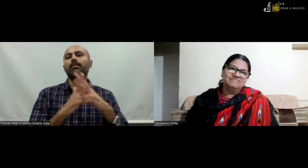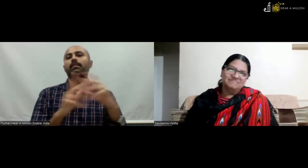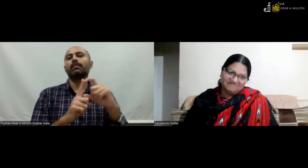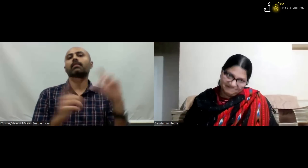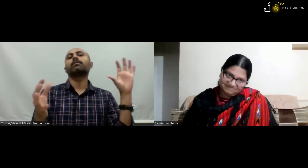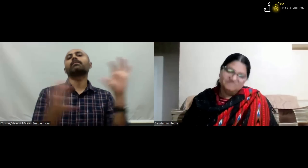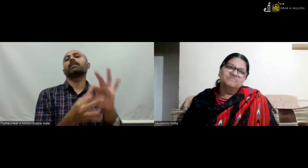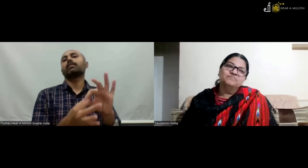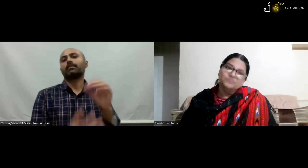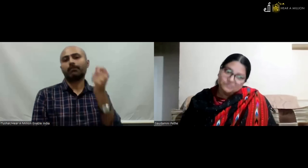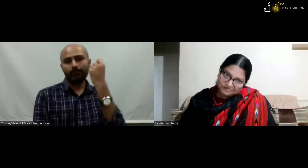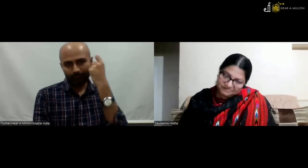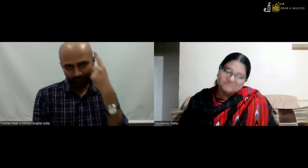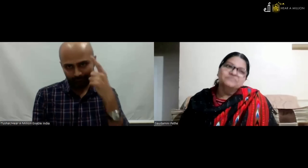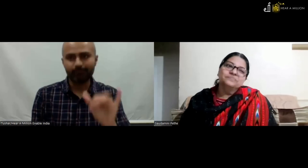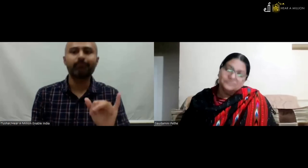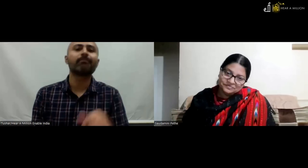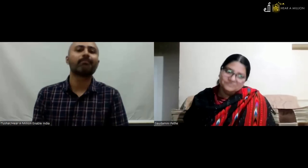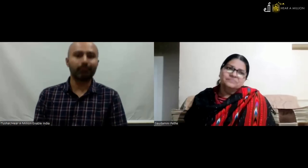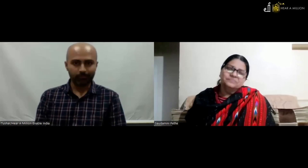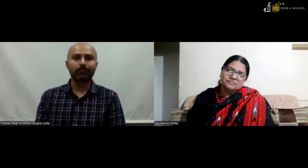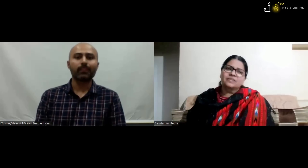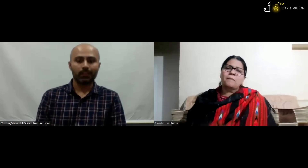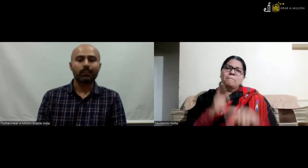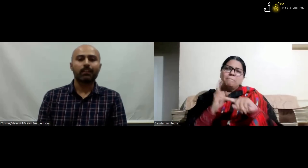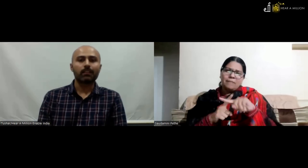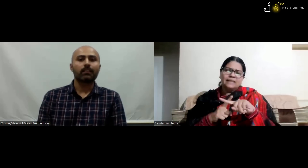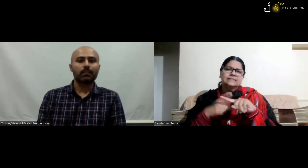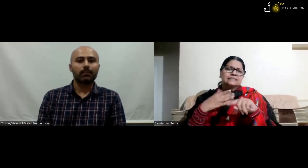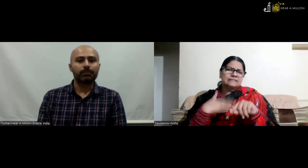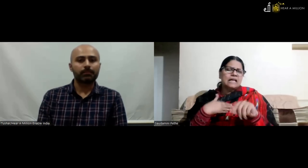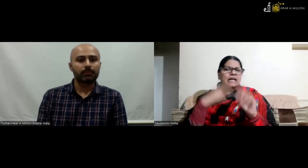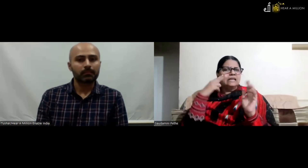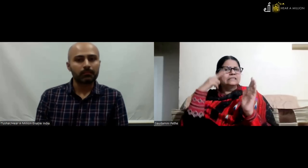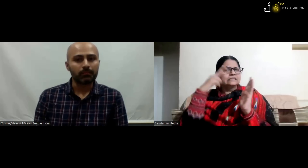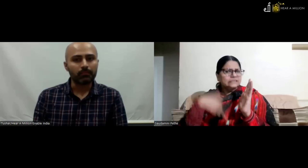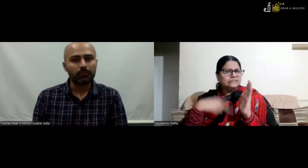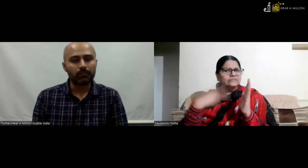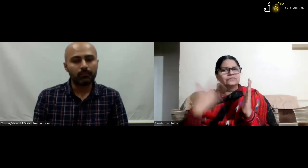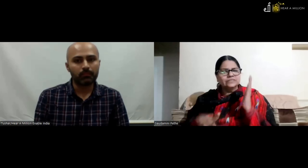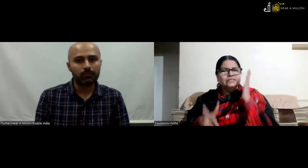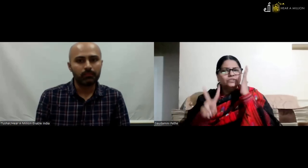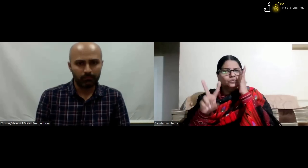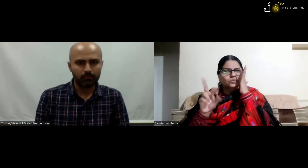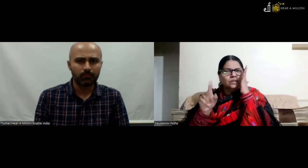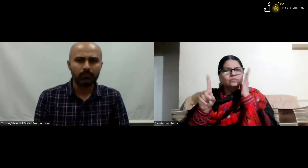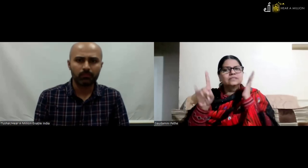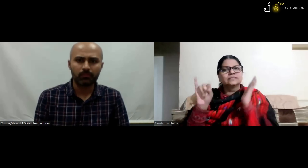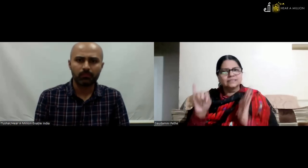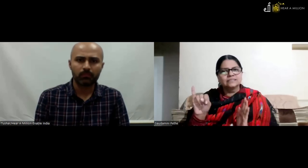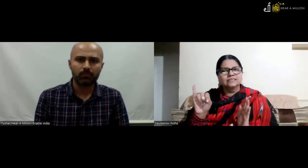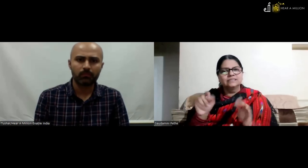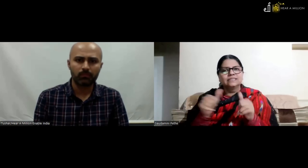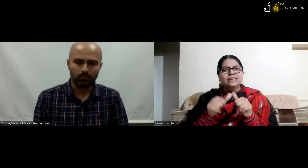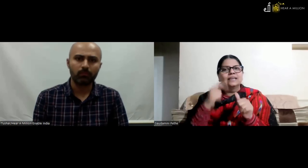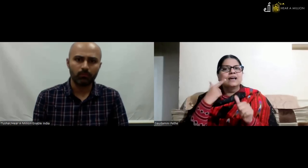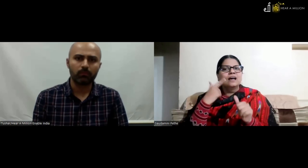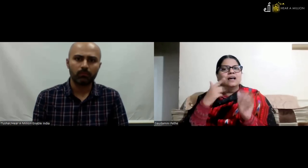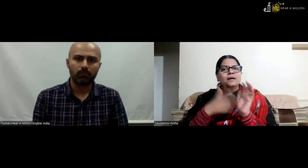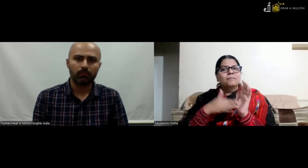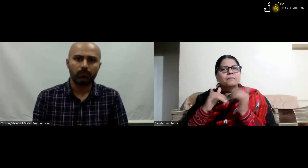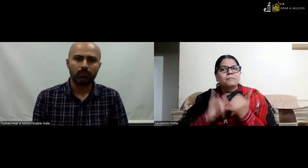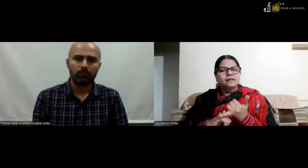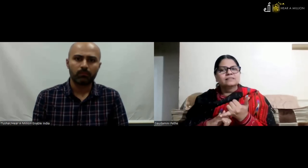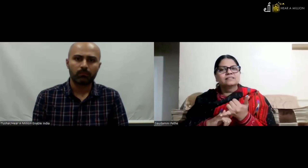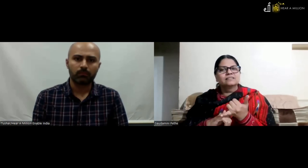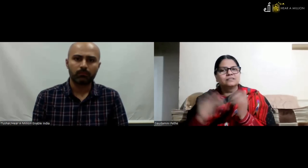communicate. Yes, correctly. So that's how we can correlate it to the RPWD Act. So down here, and also I have